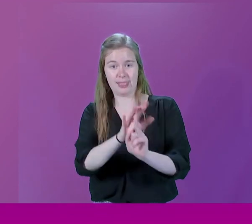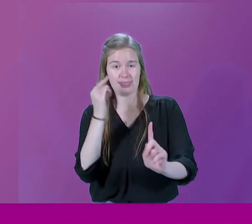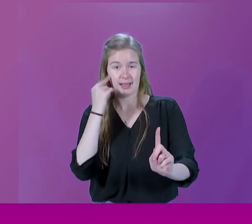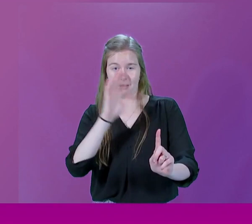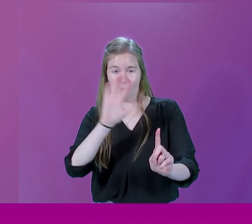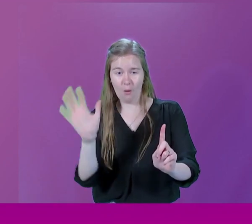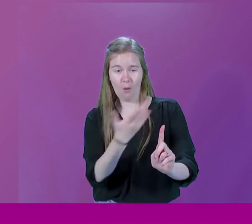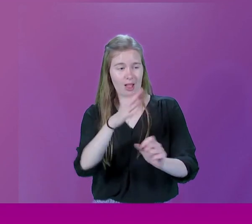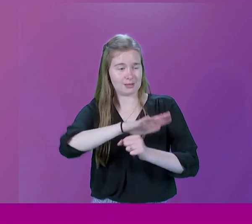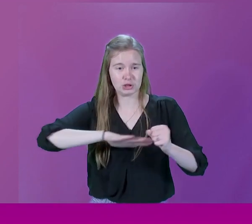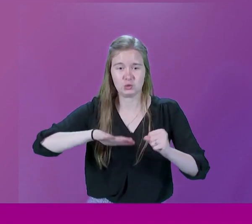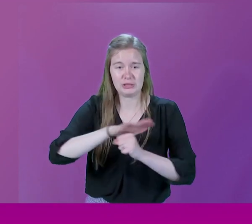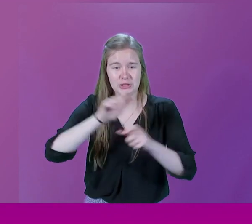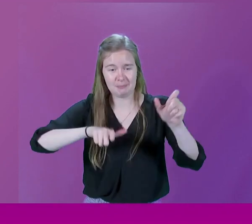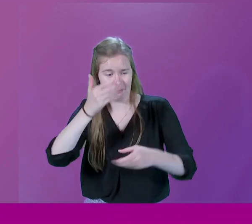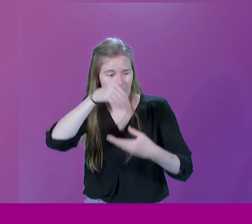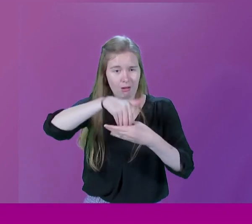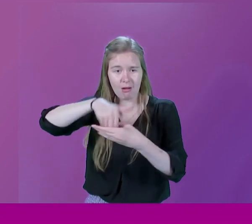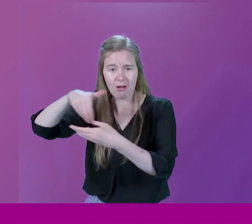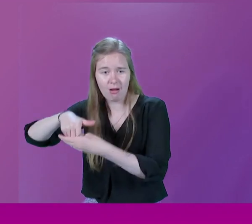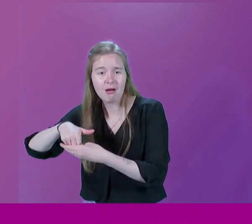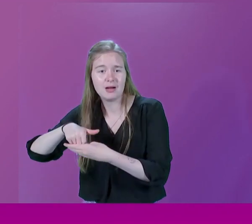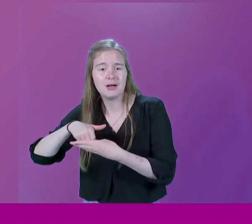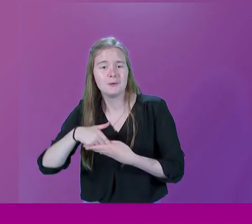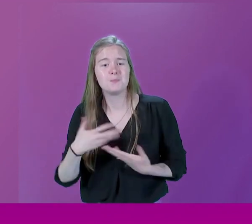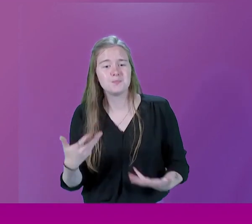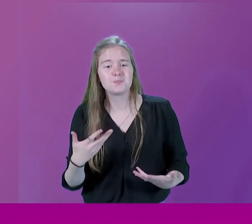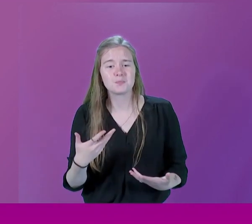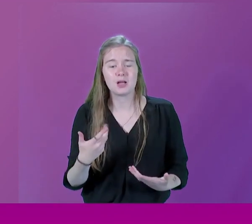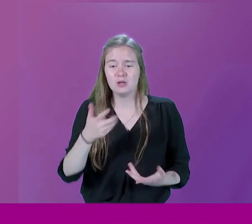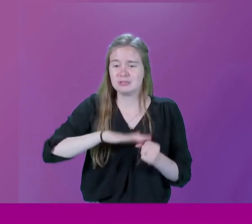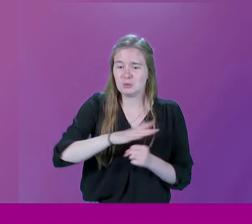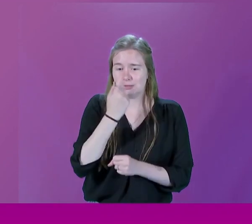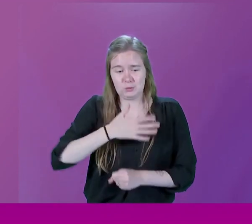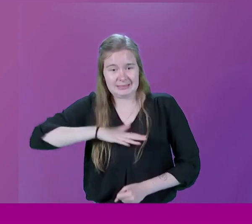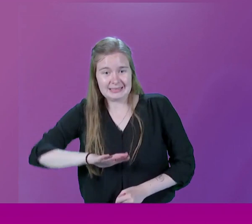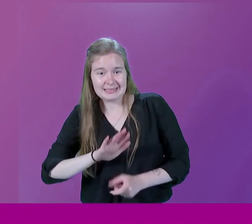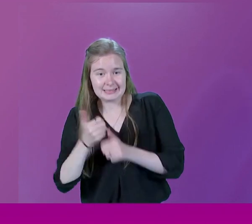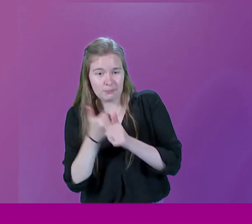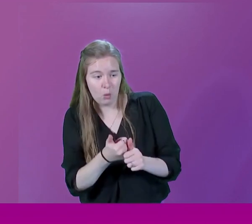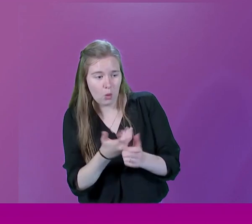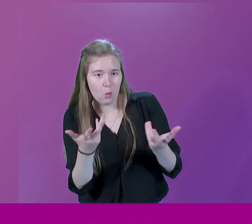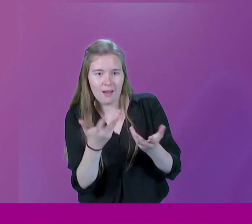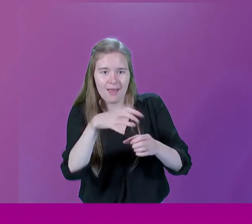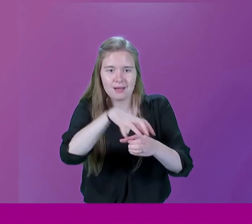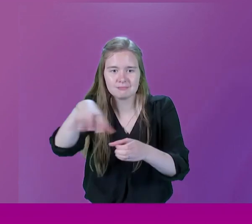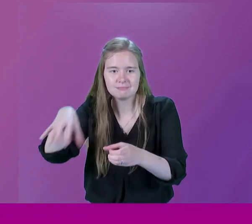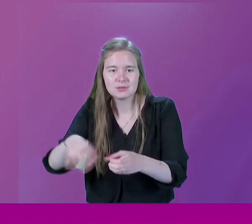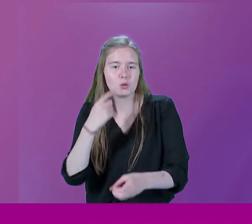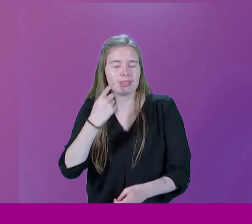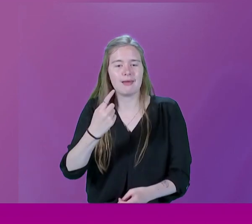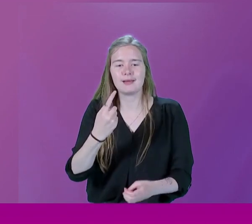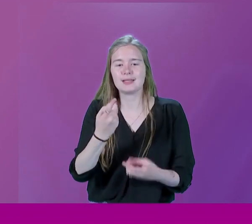all the different situations that people require support. So we might think